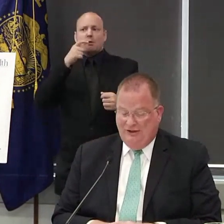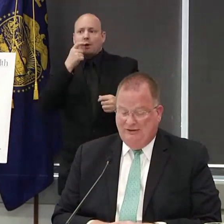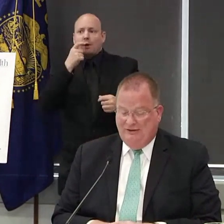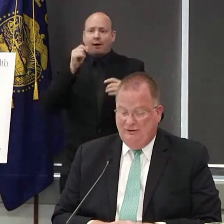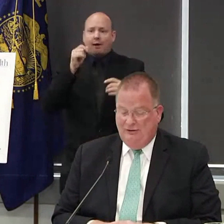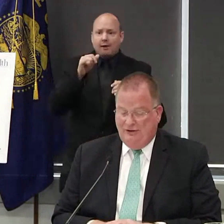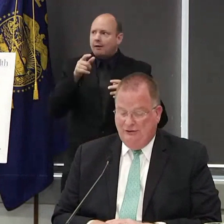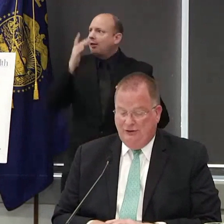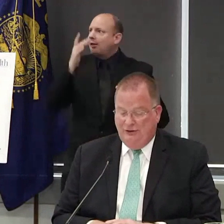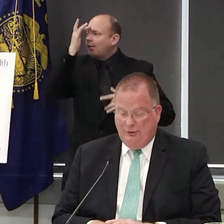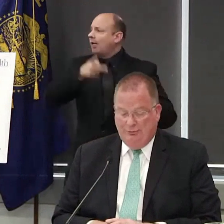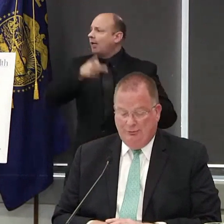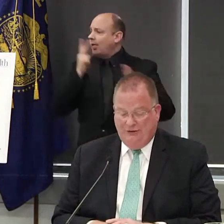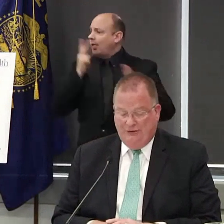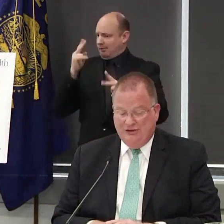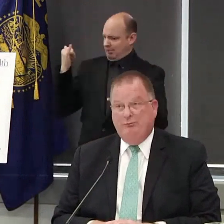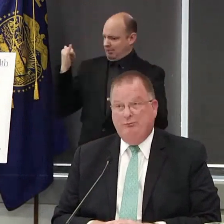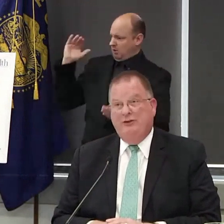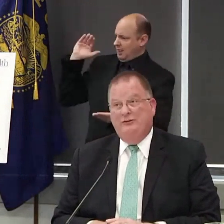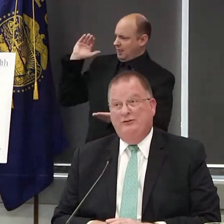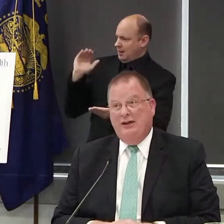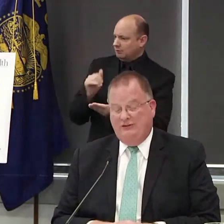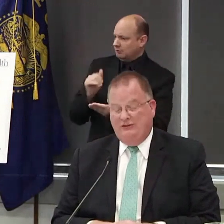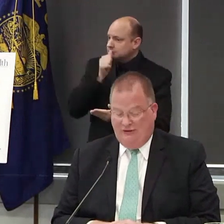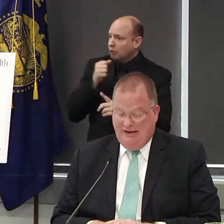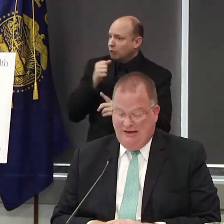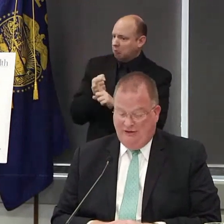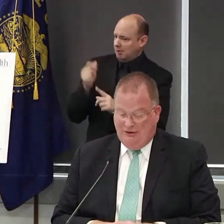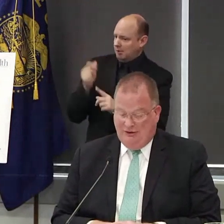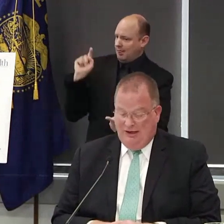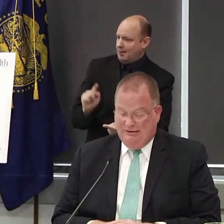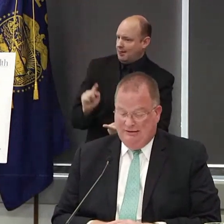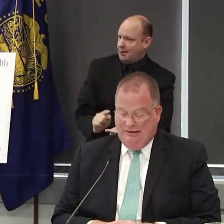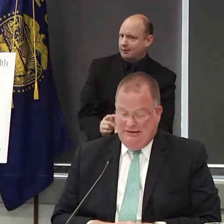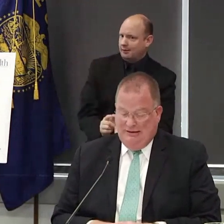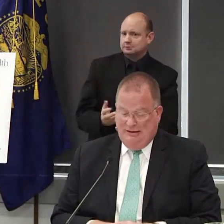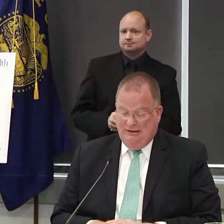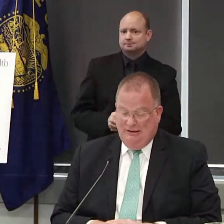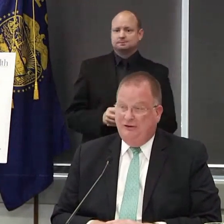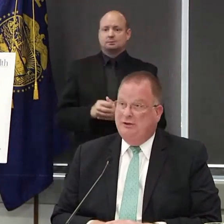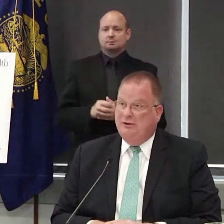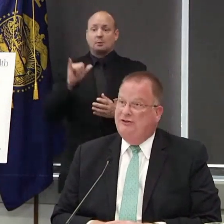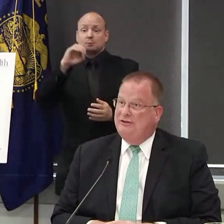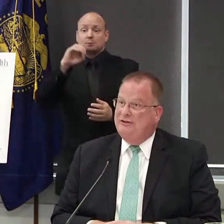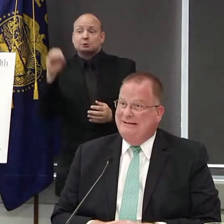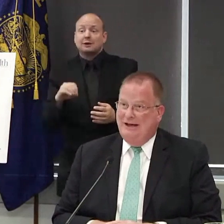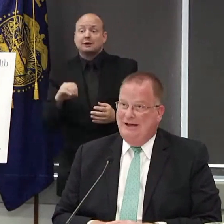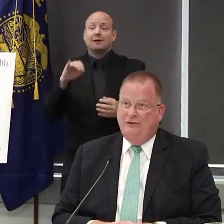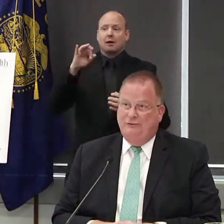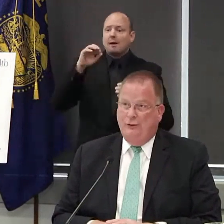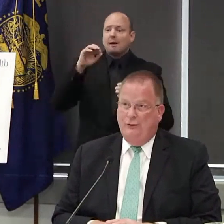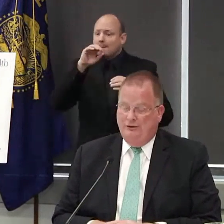COVID-19 testing continues to increase while the percentage of positive tests has declined. Last week,